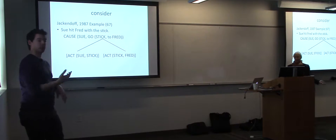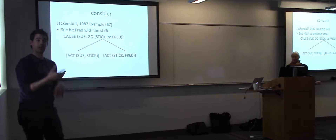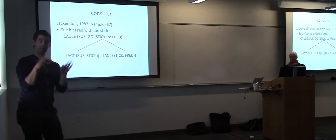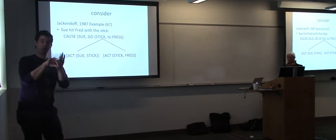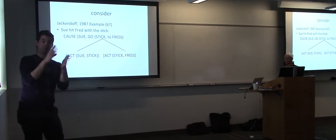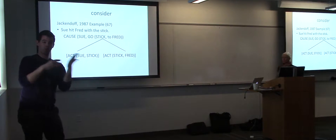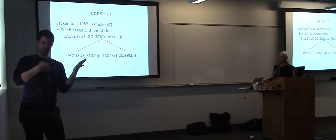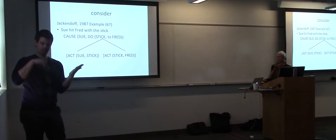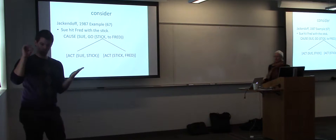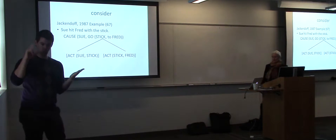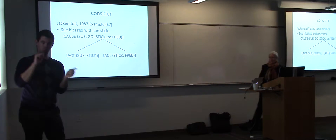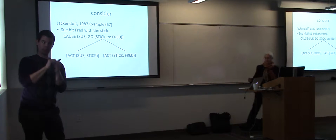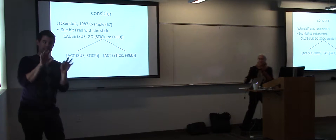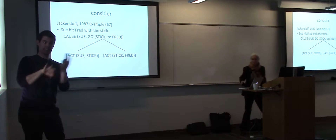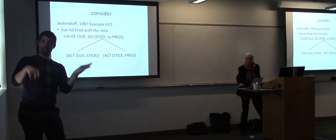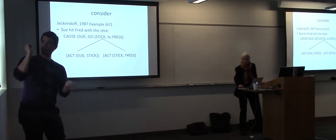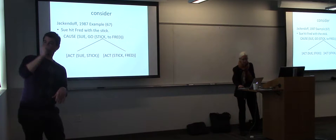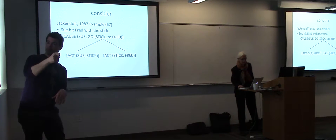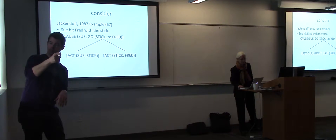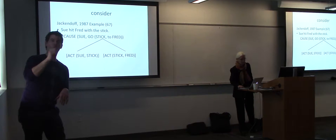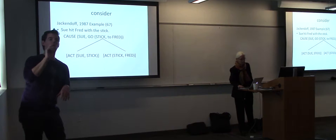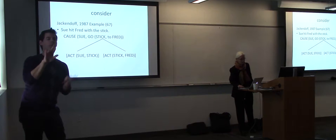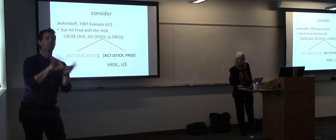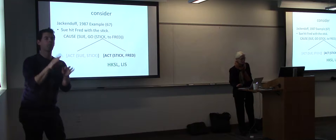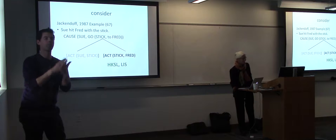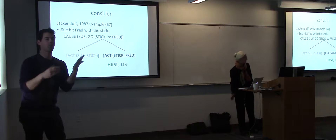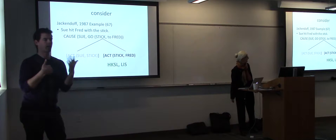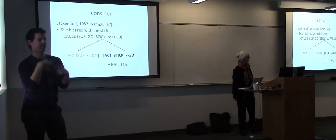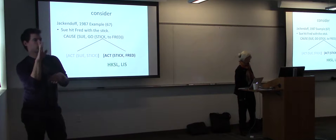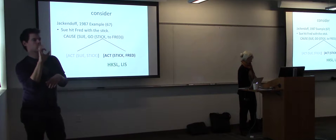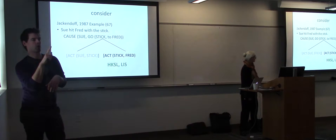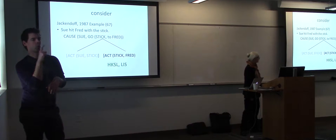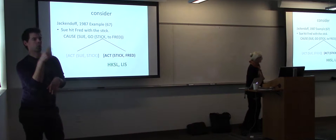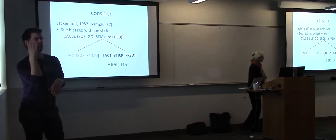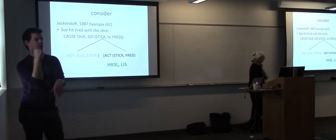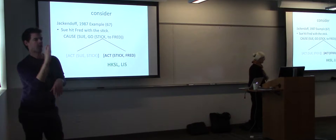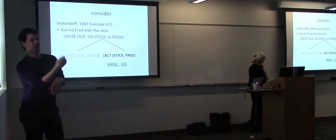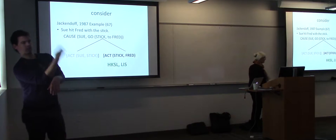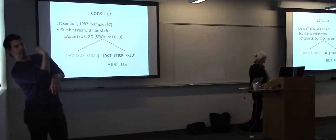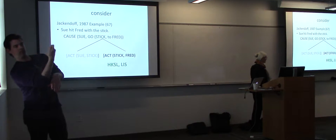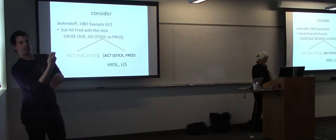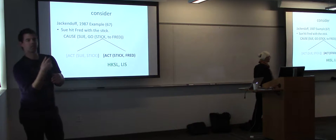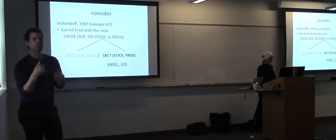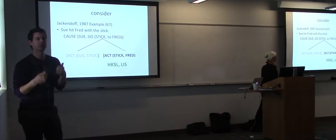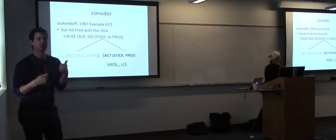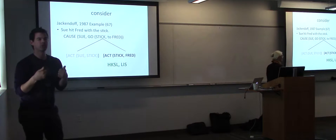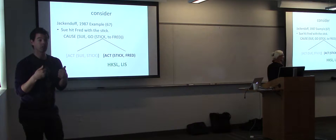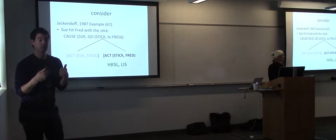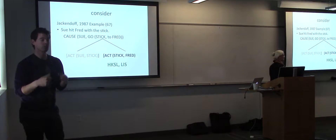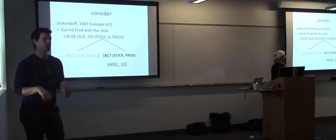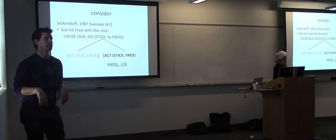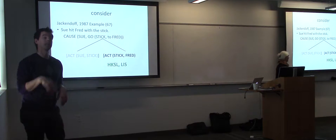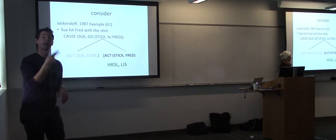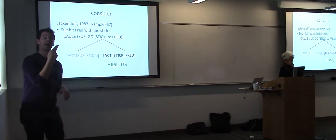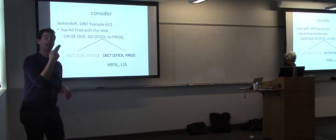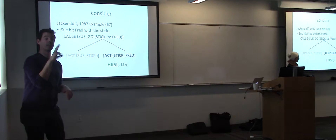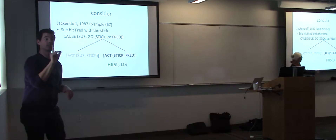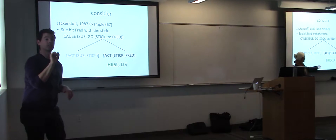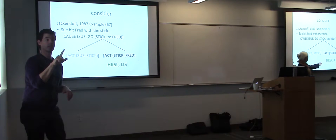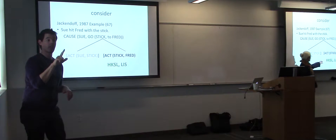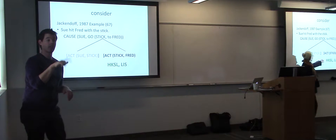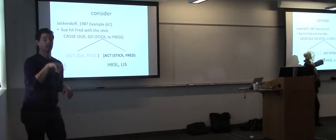other. So for example, so far, we might think that HKSL and LEAS